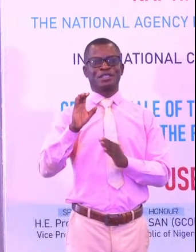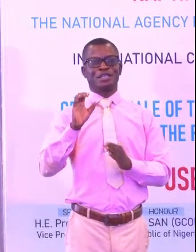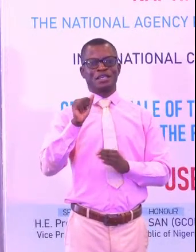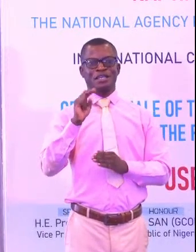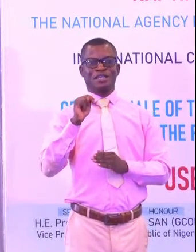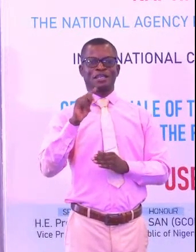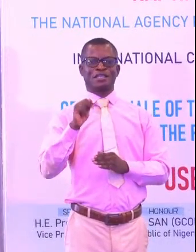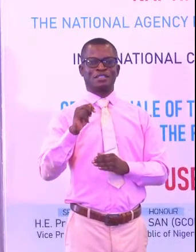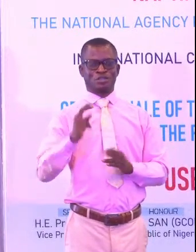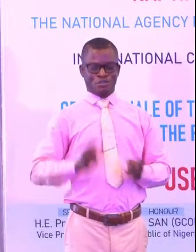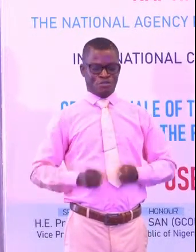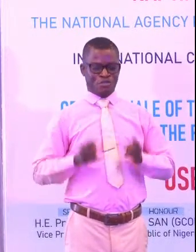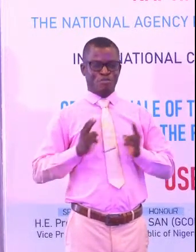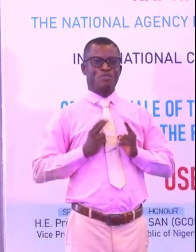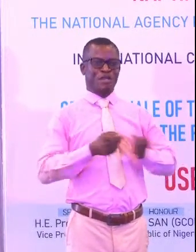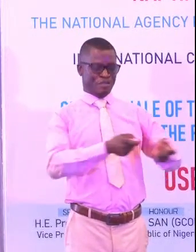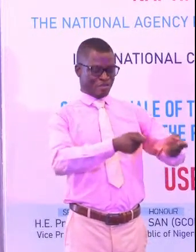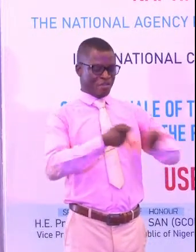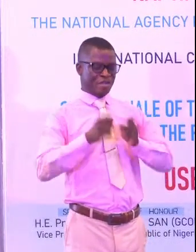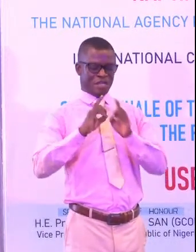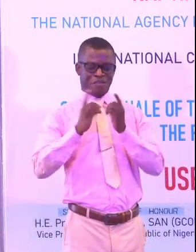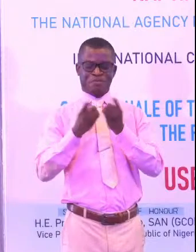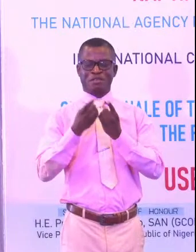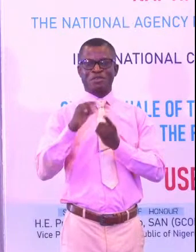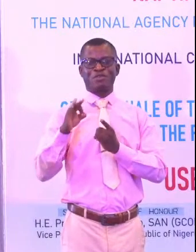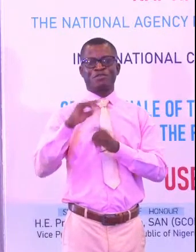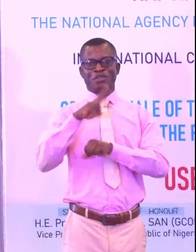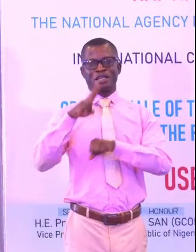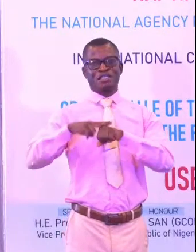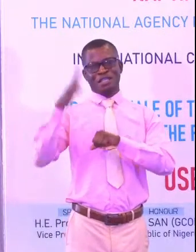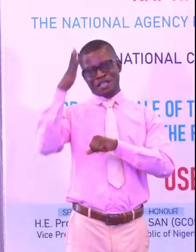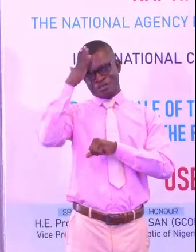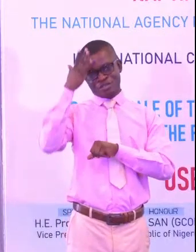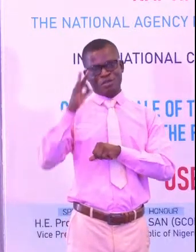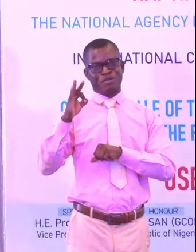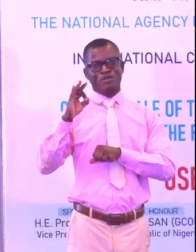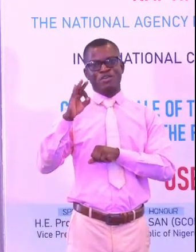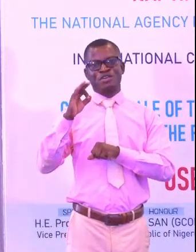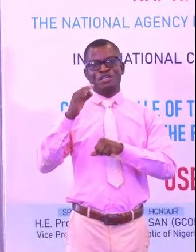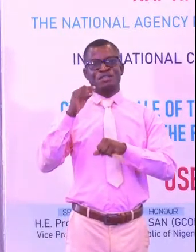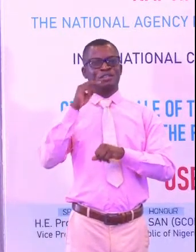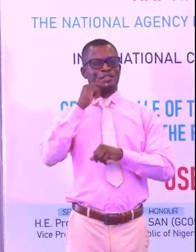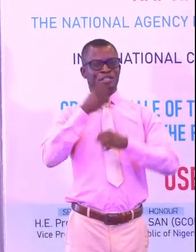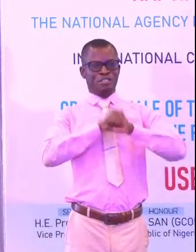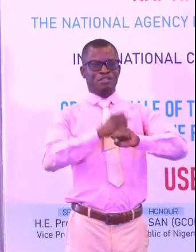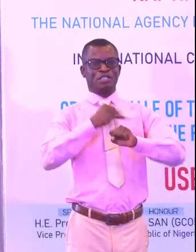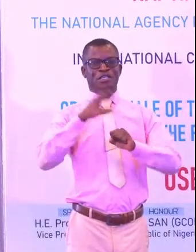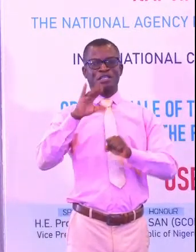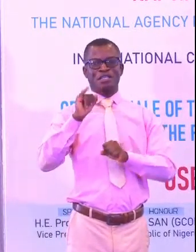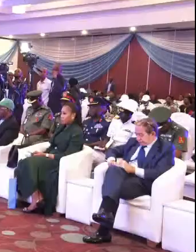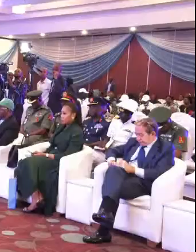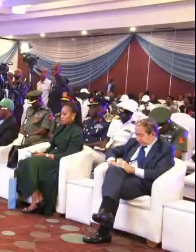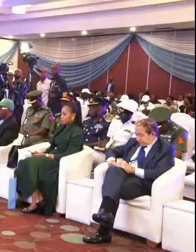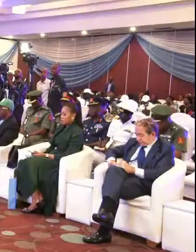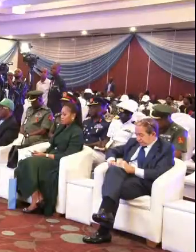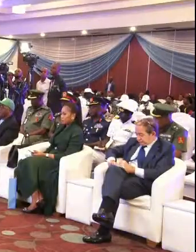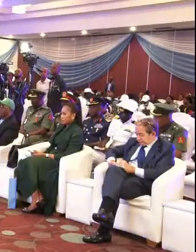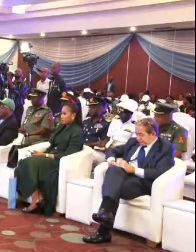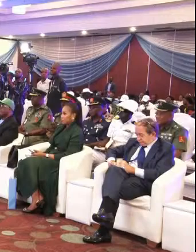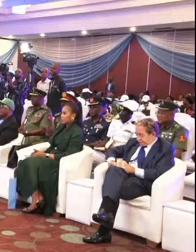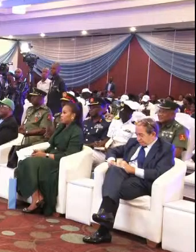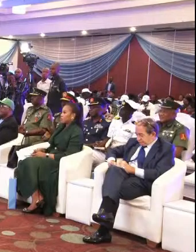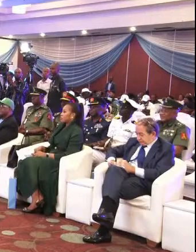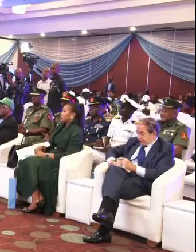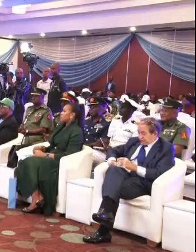Trafficking Department of the National Headquarters of the Nigerian Security and Civil Defense Corps. You're welcome. Please put your hands together for